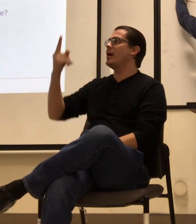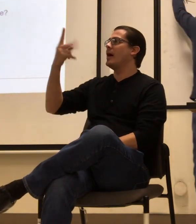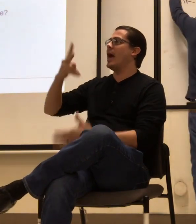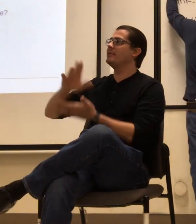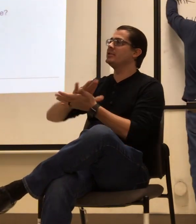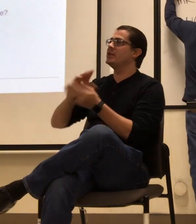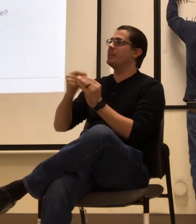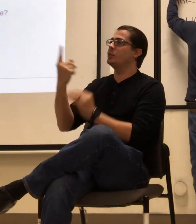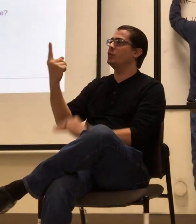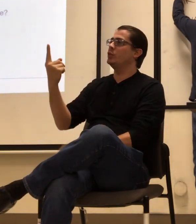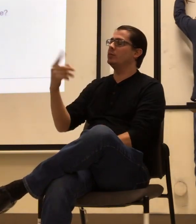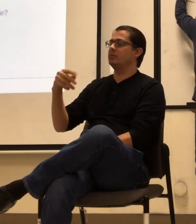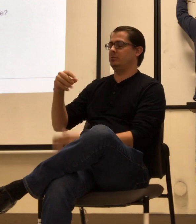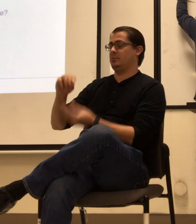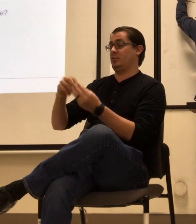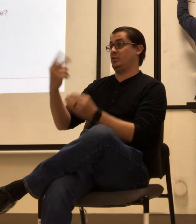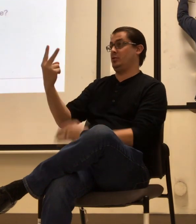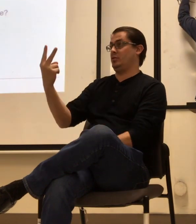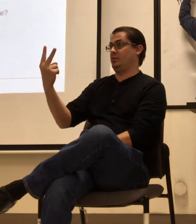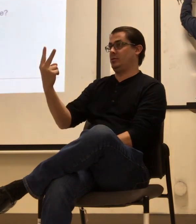2.